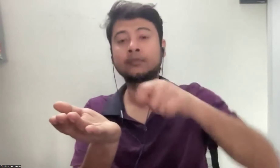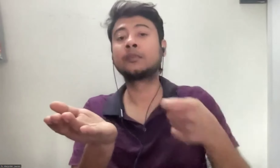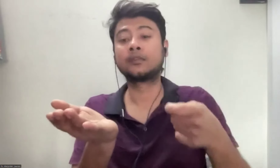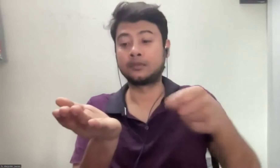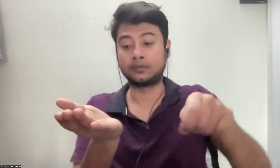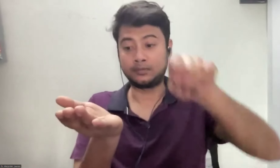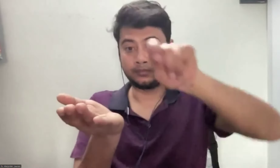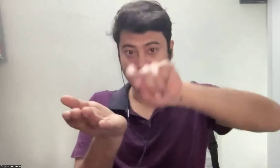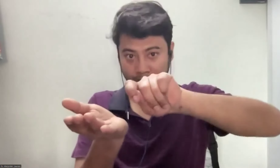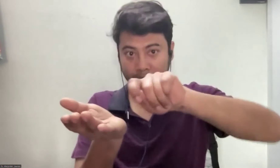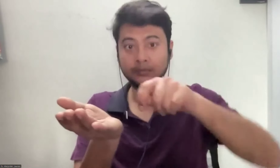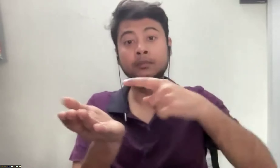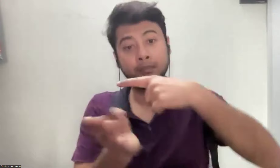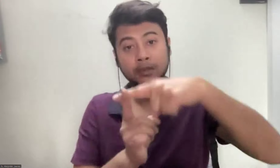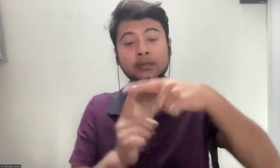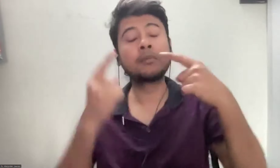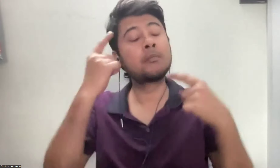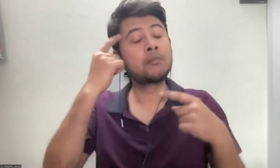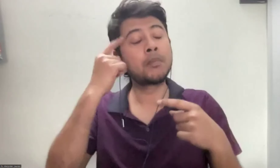Namaha.